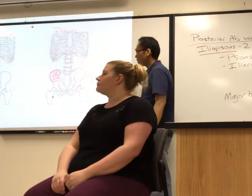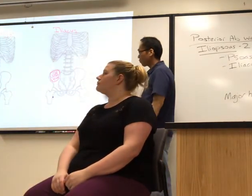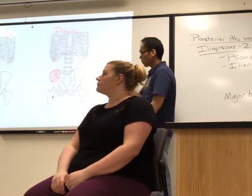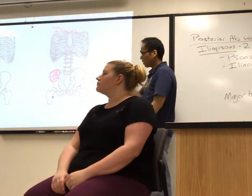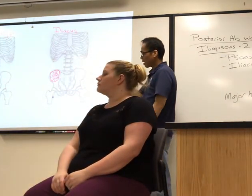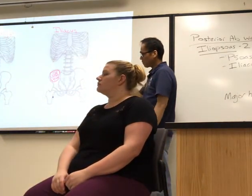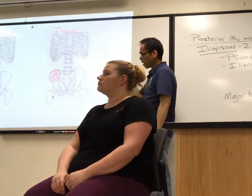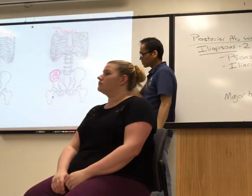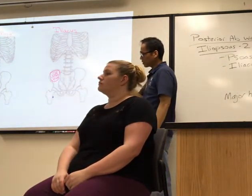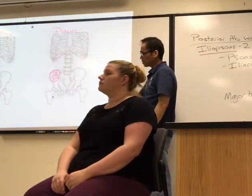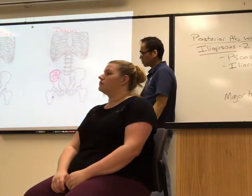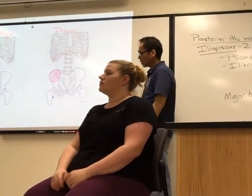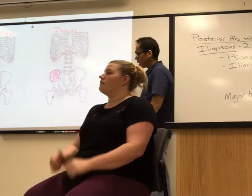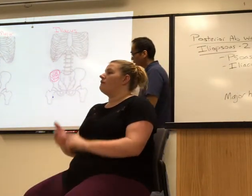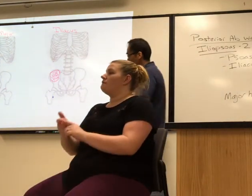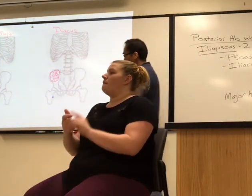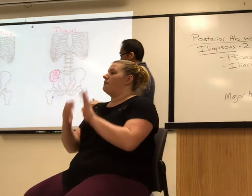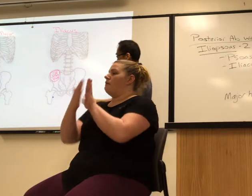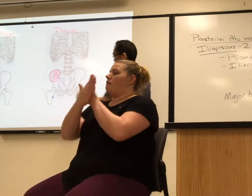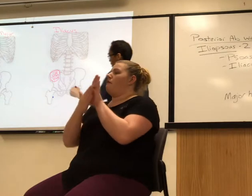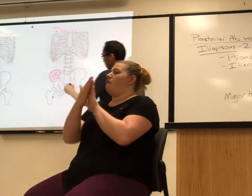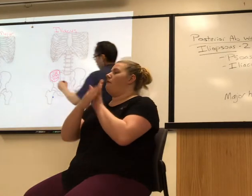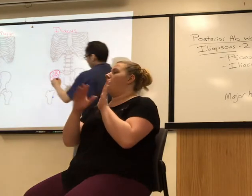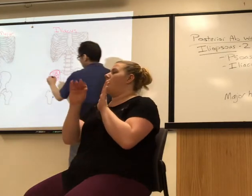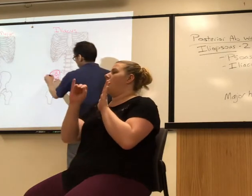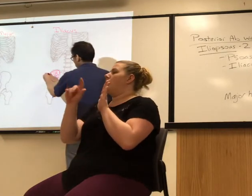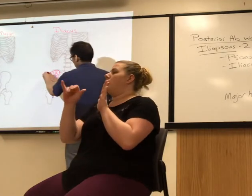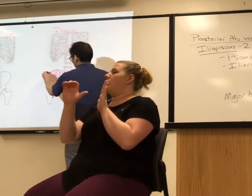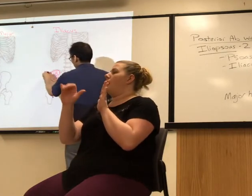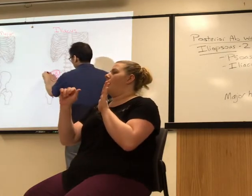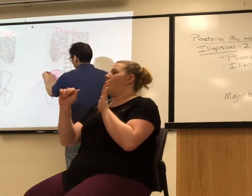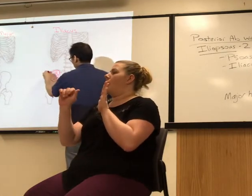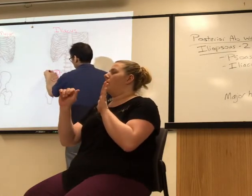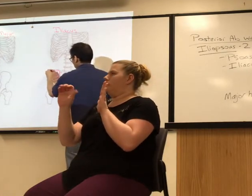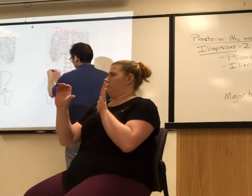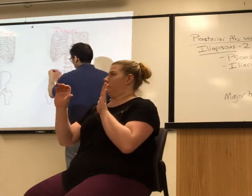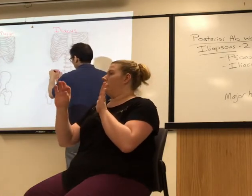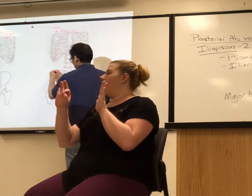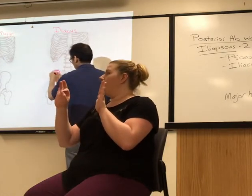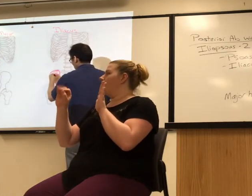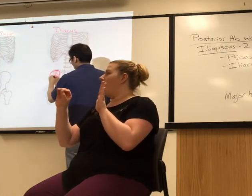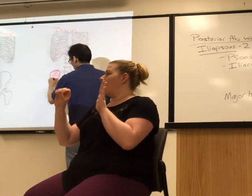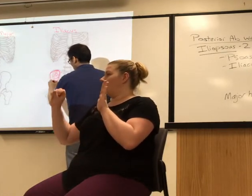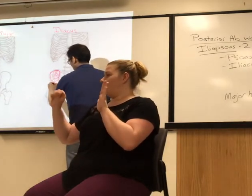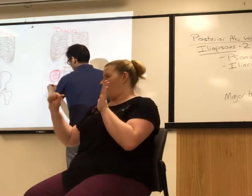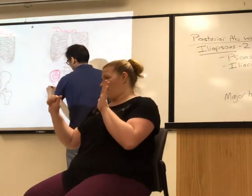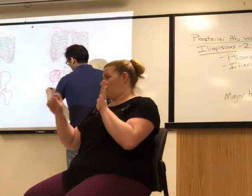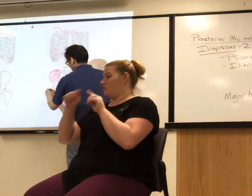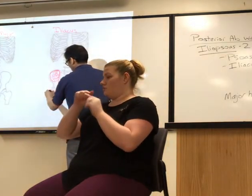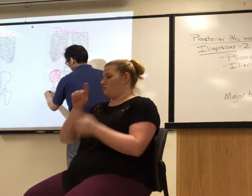It's going to go from iliac fossa to a lesser trochanter.